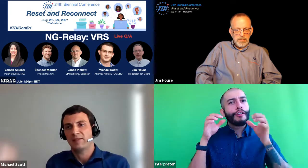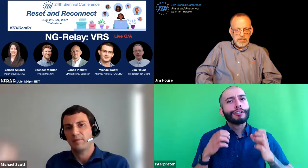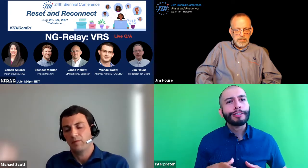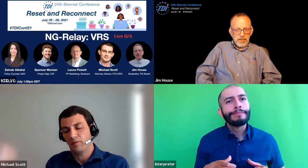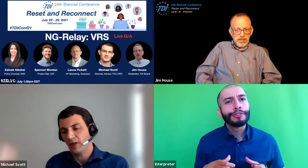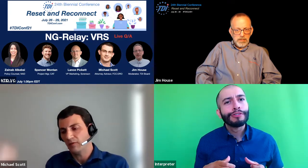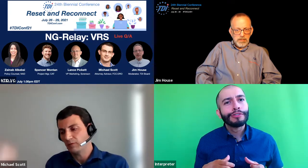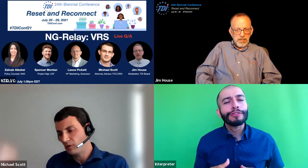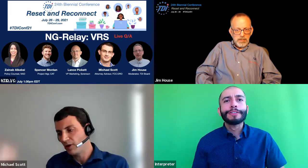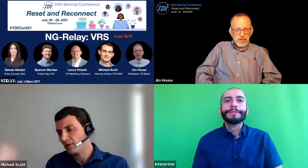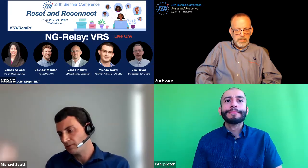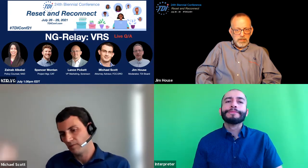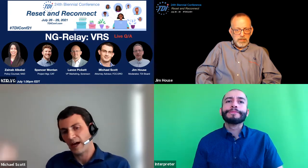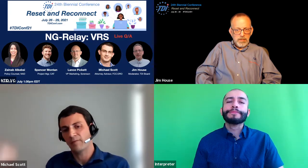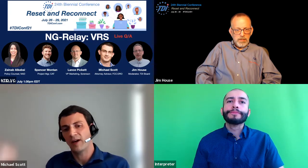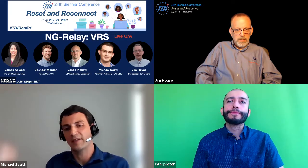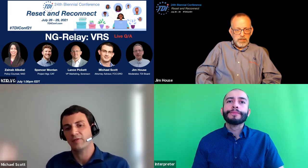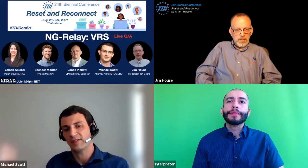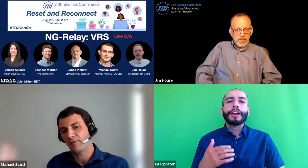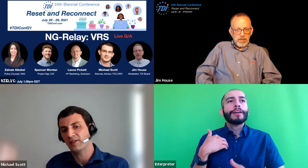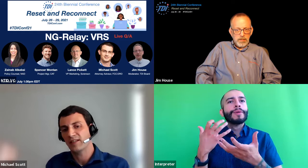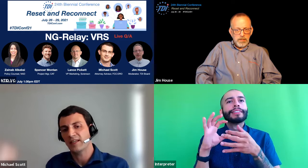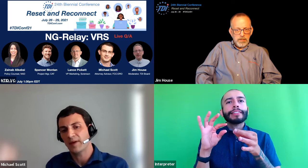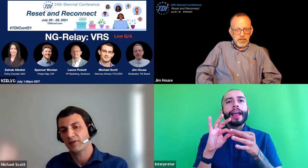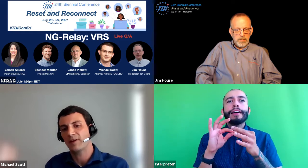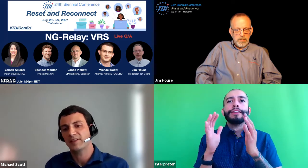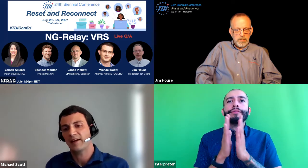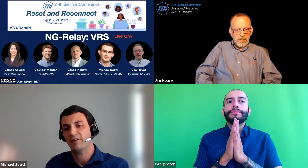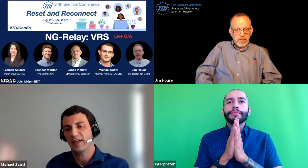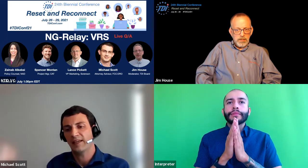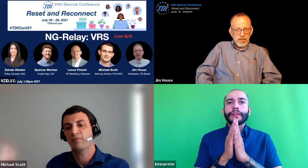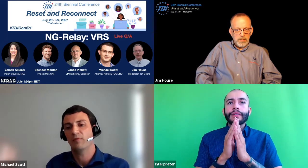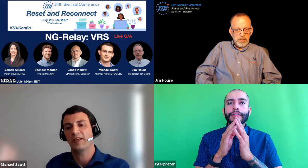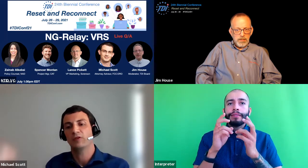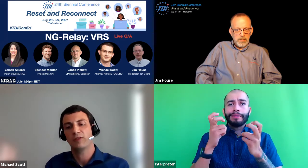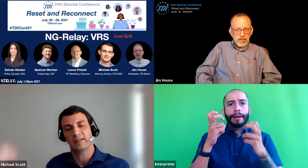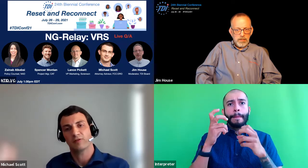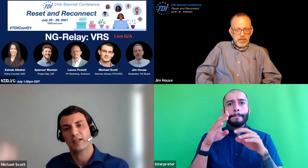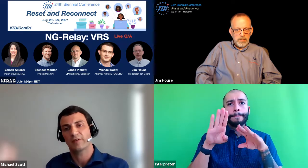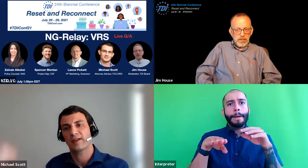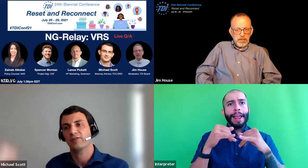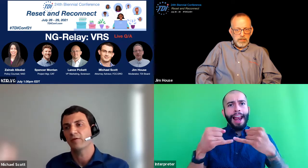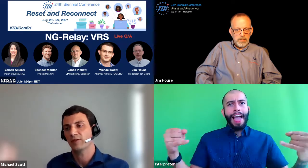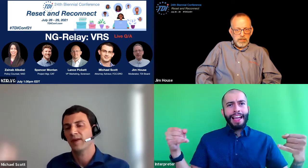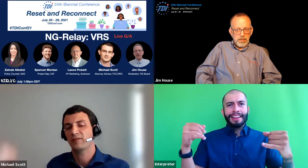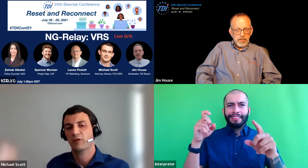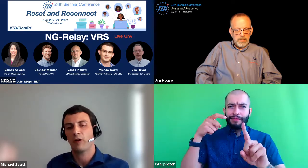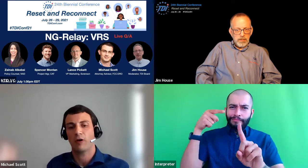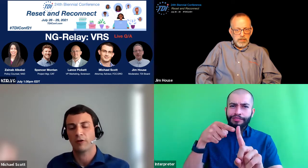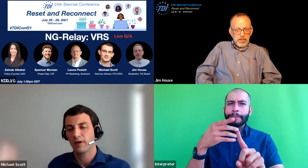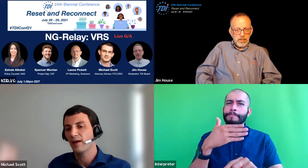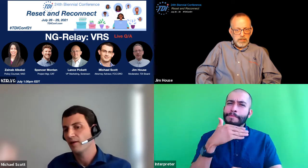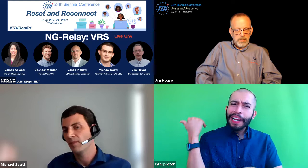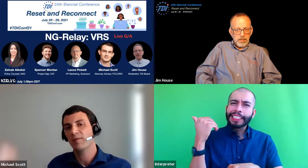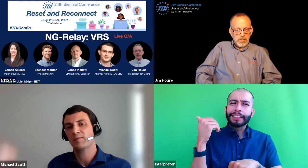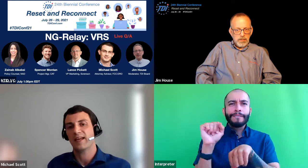we have these, clear bottom line issues that we just need a better functionality, and then we can do things to try to address those, to make sure